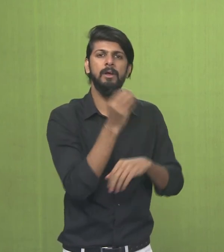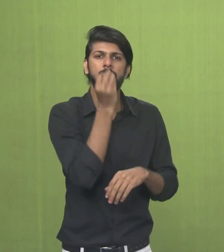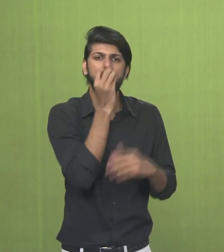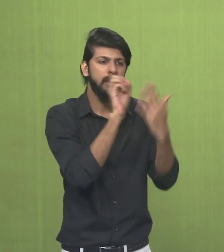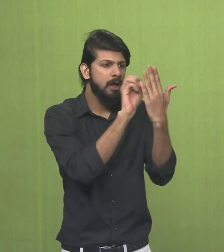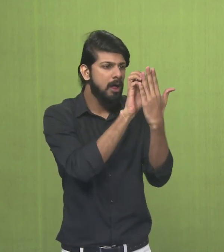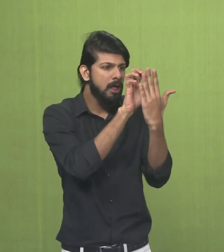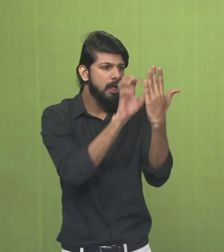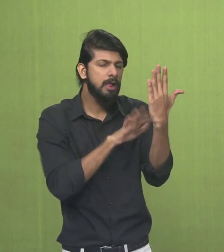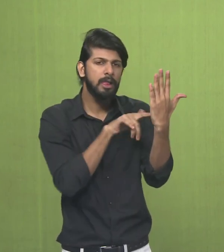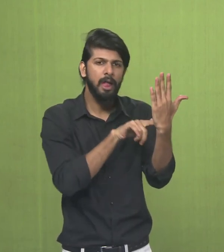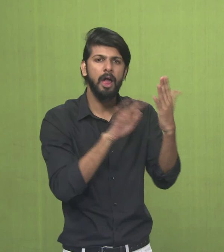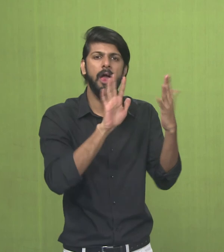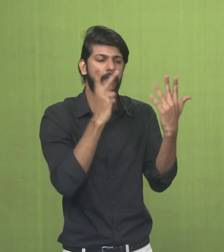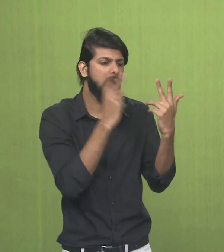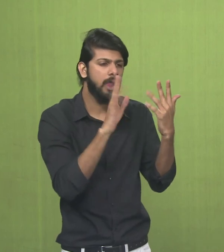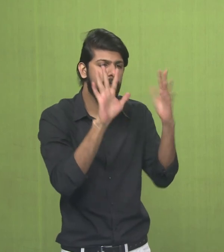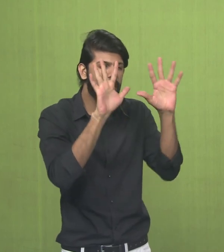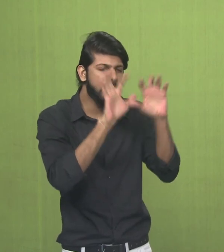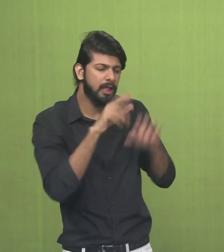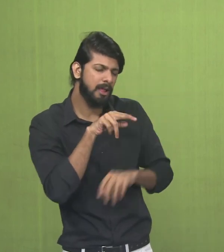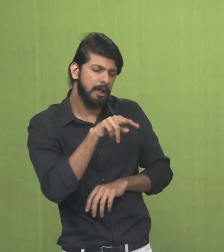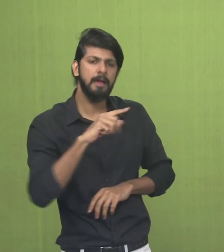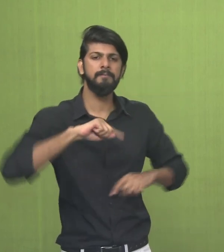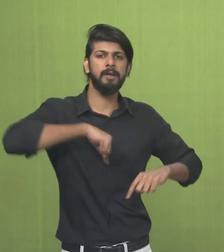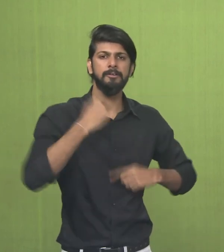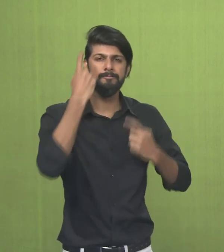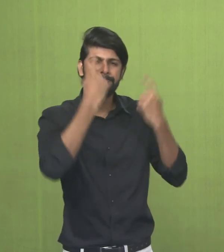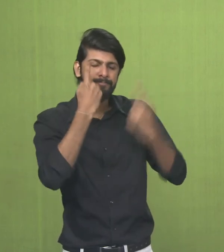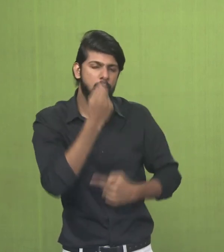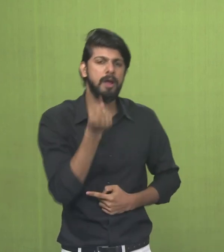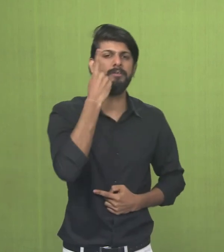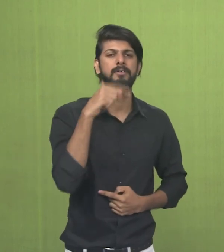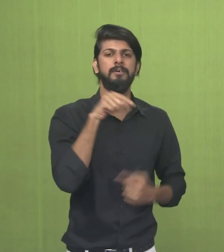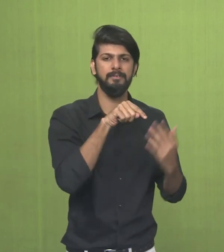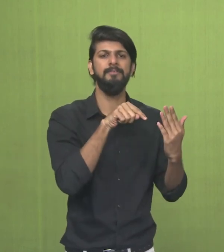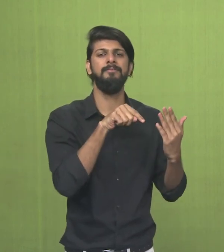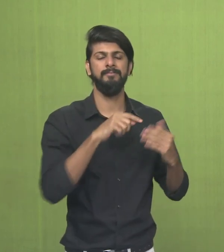As you see in this picture, there are a lot of patterns here which are very delicate and subtle.